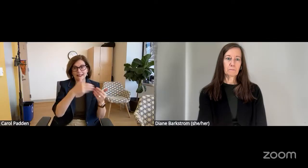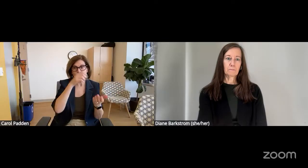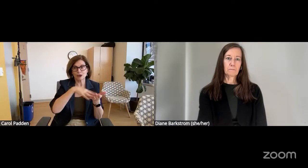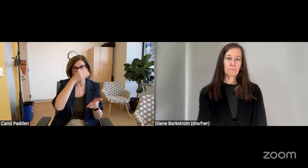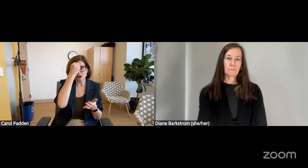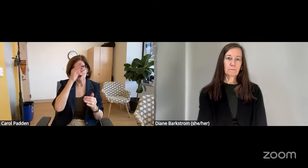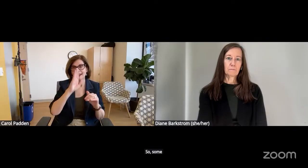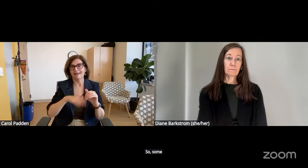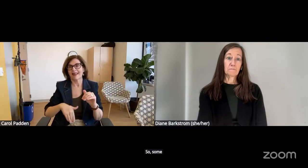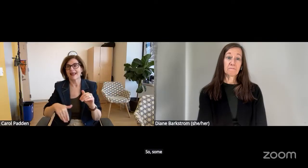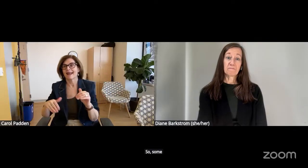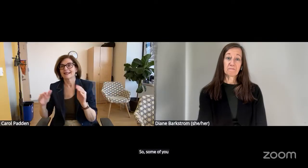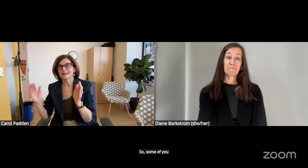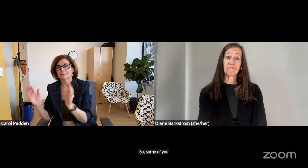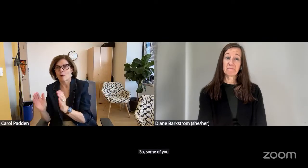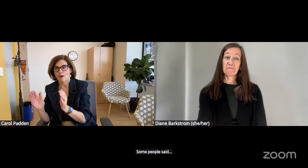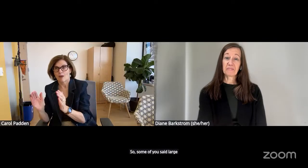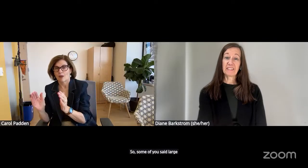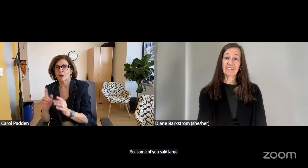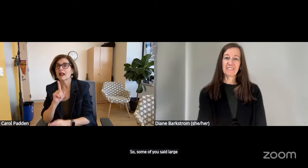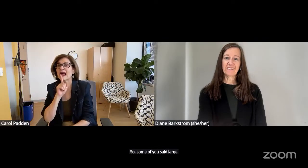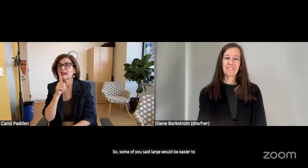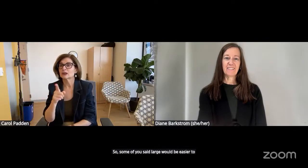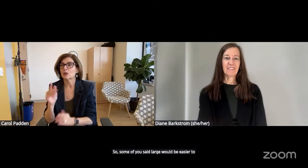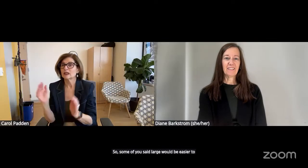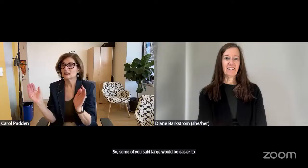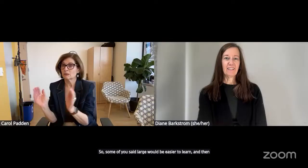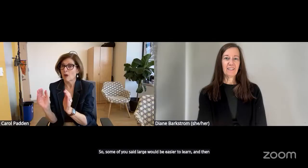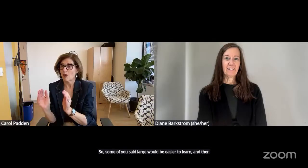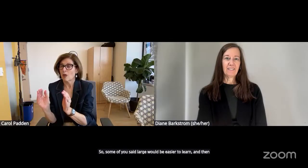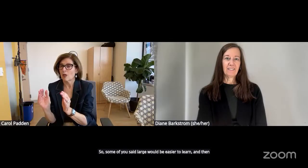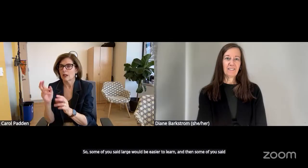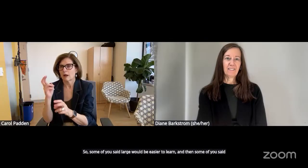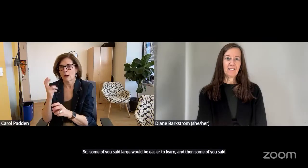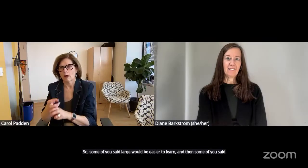Some So some people of say, you said large would be easier to learn, and then some of you said small. So